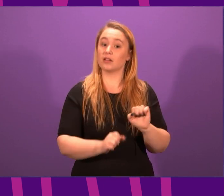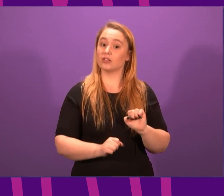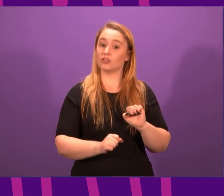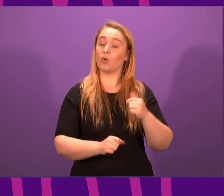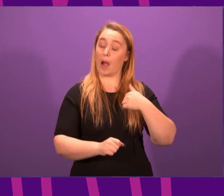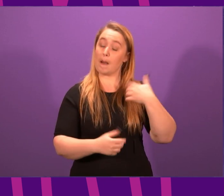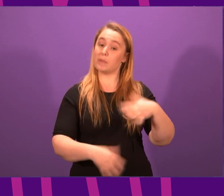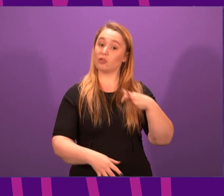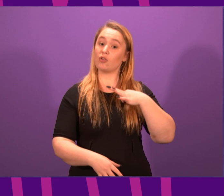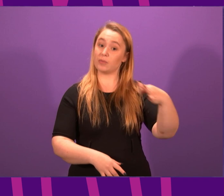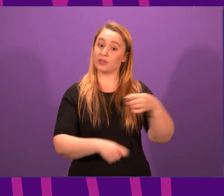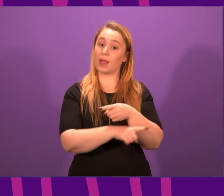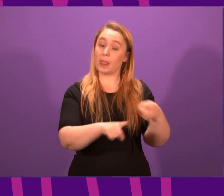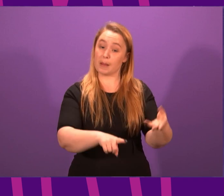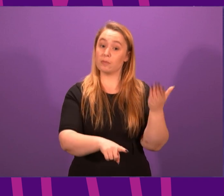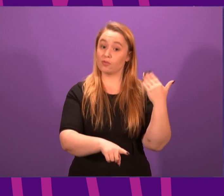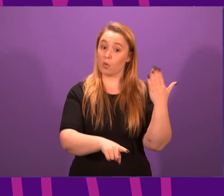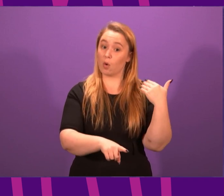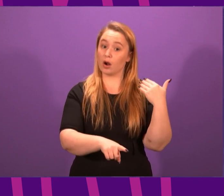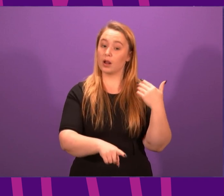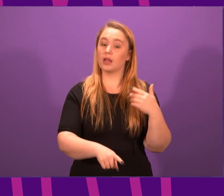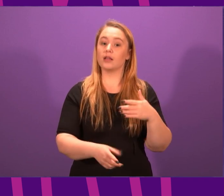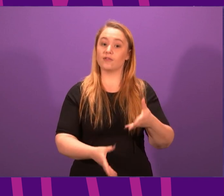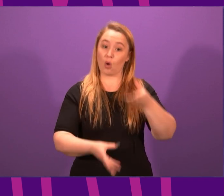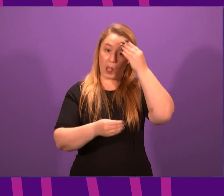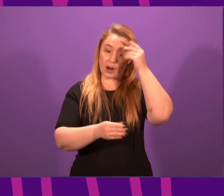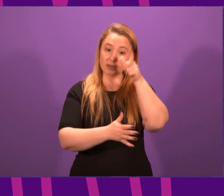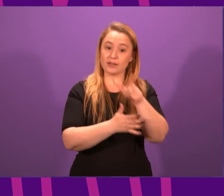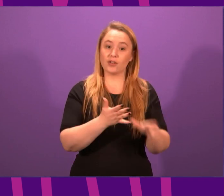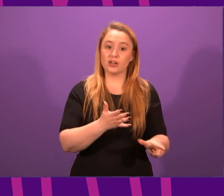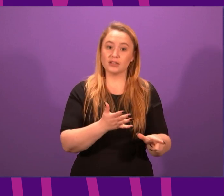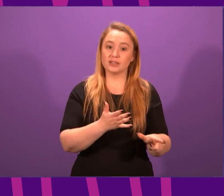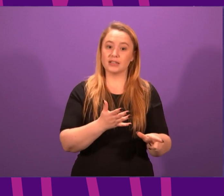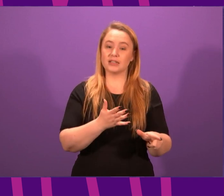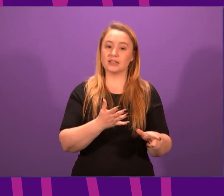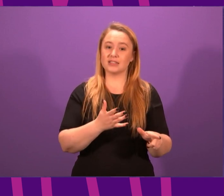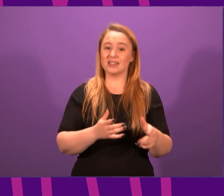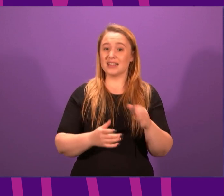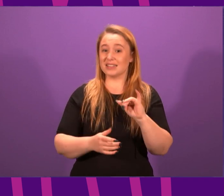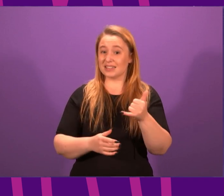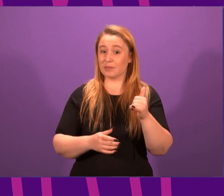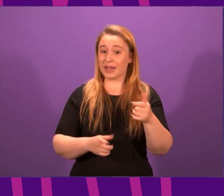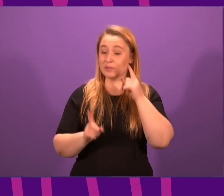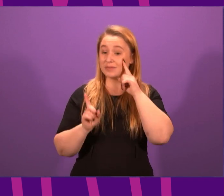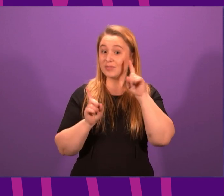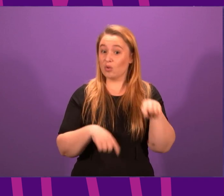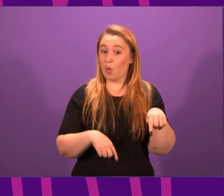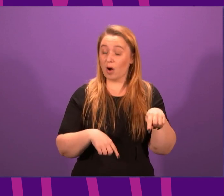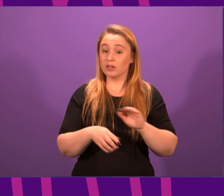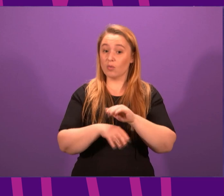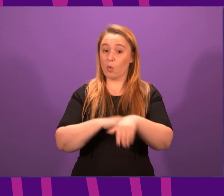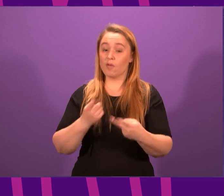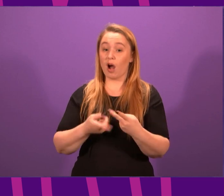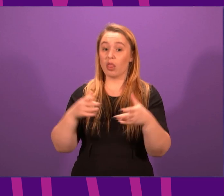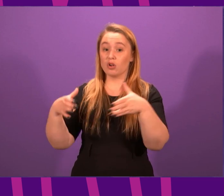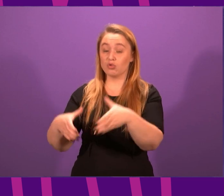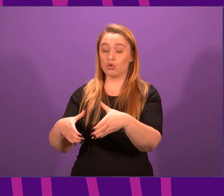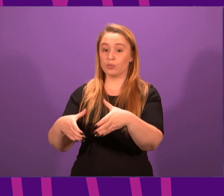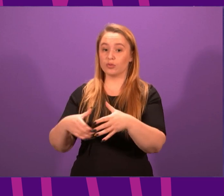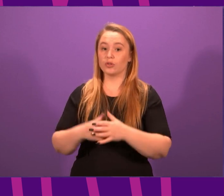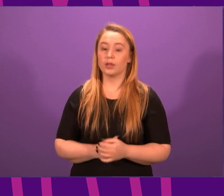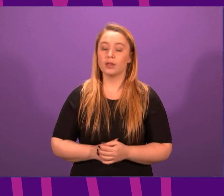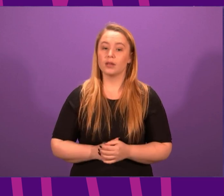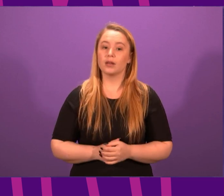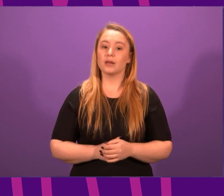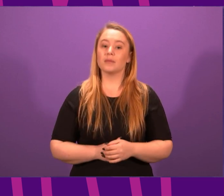before. People with learning disabilities do not command the same headlines as some of the other groups most affected by the pandemic,